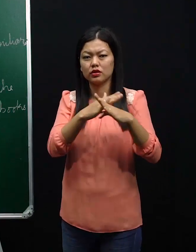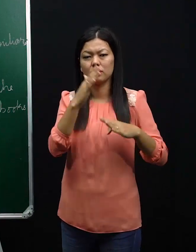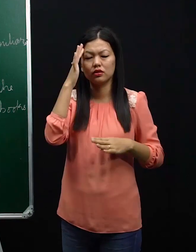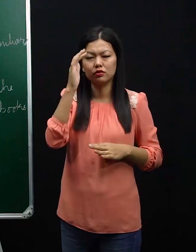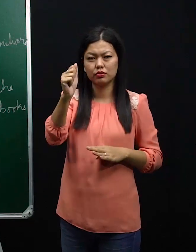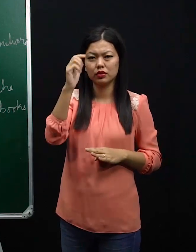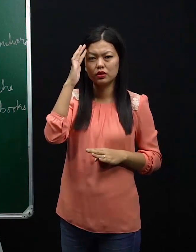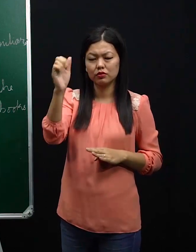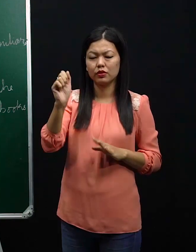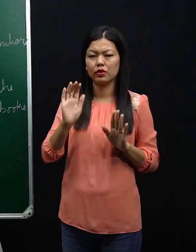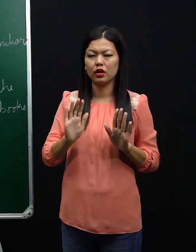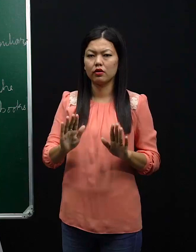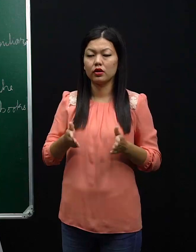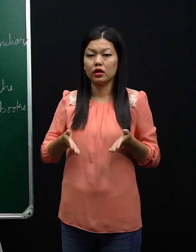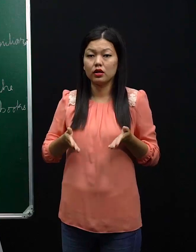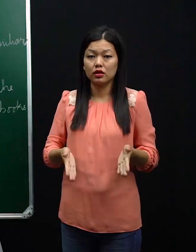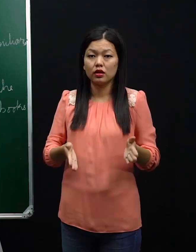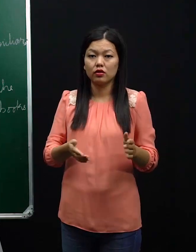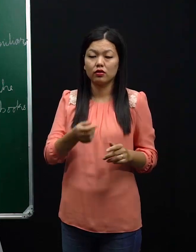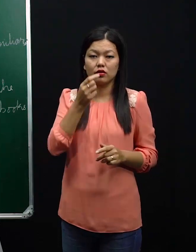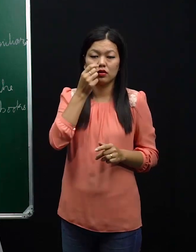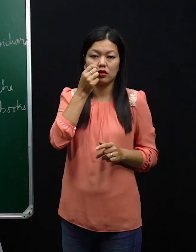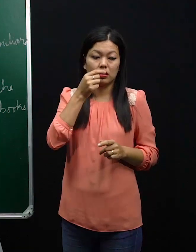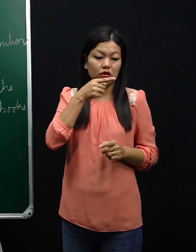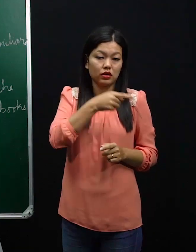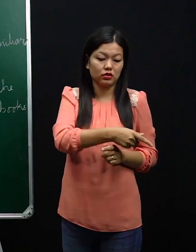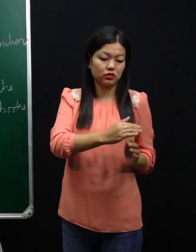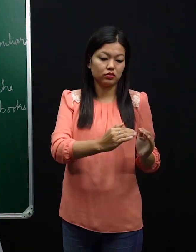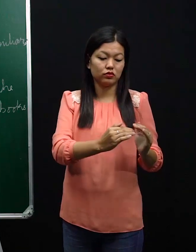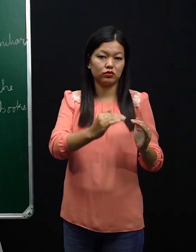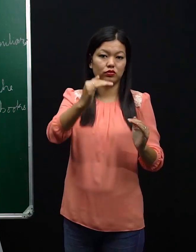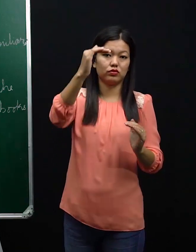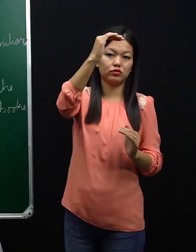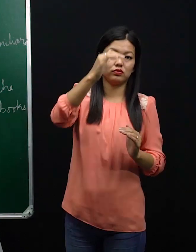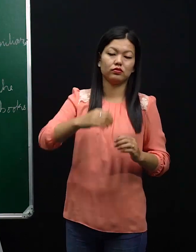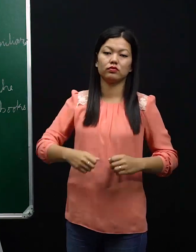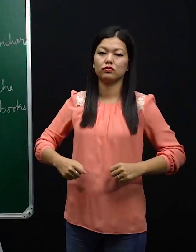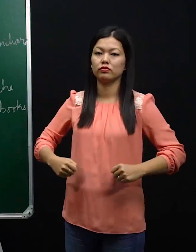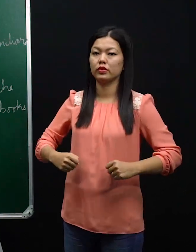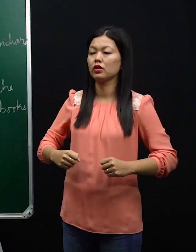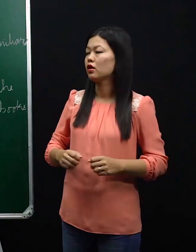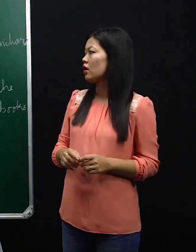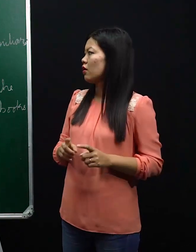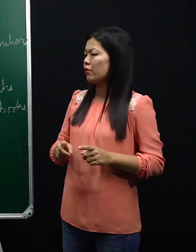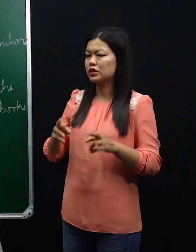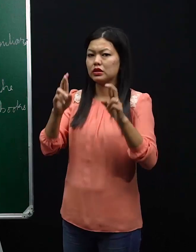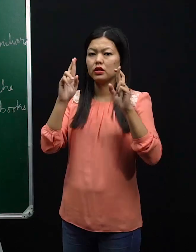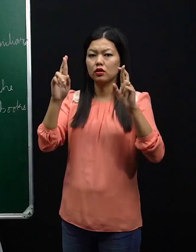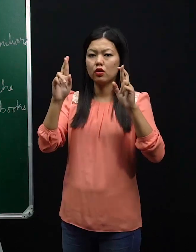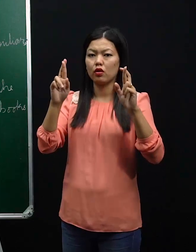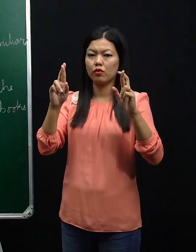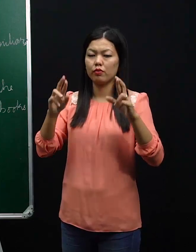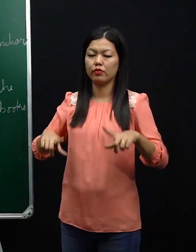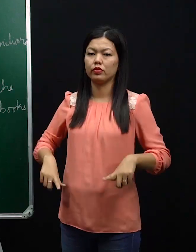even after he was a middle-aged man, he still continued living with the hope. Okay, this is what he was doing,